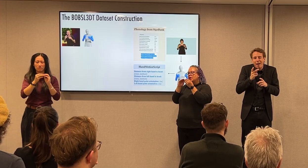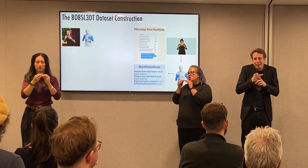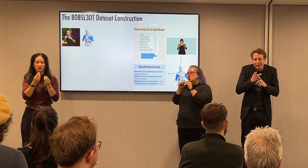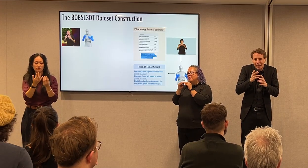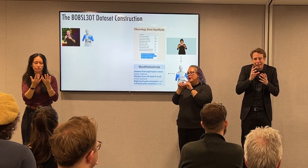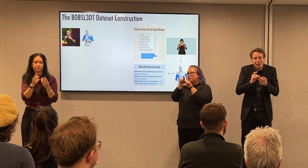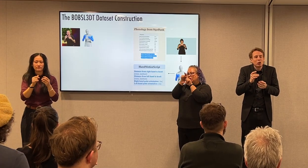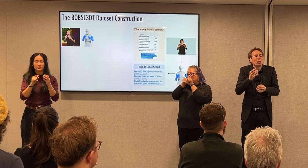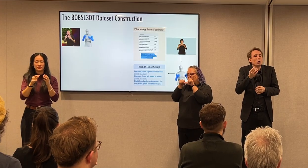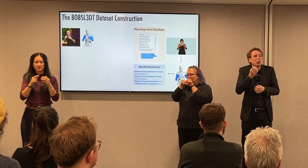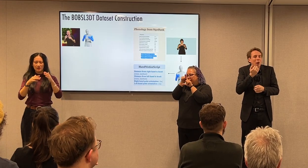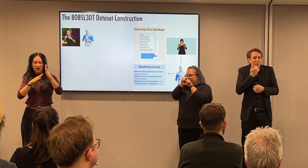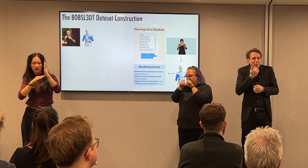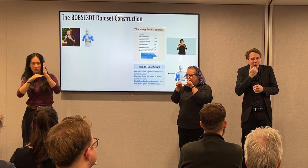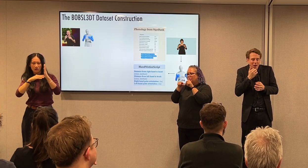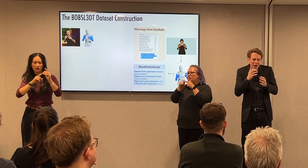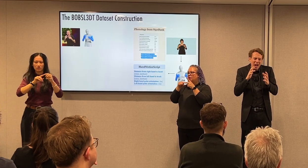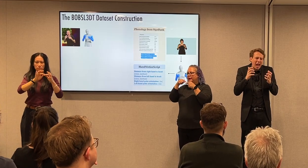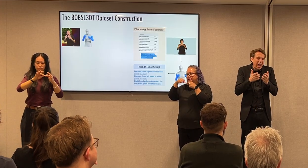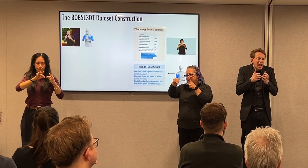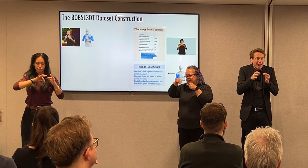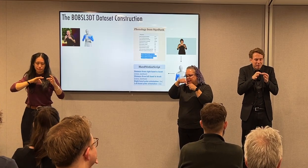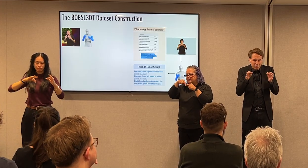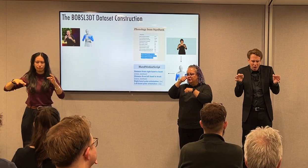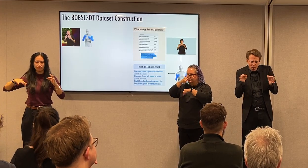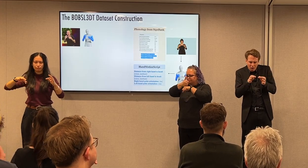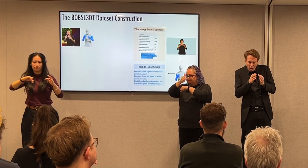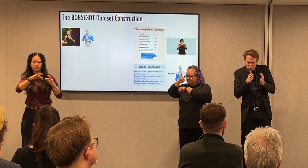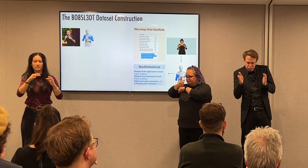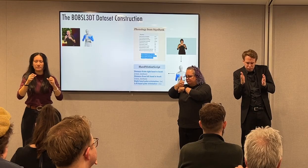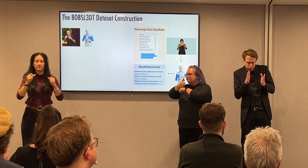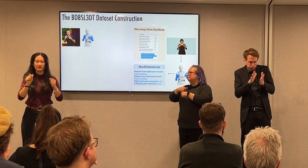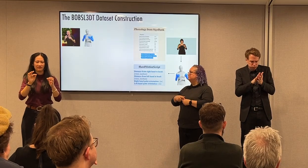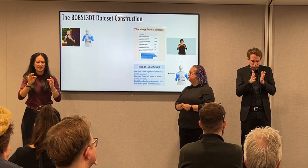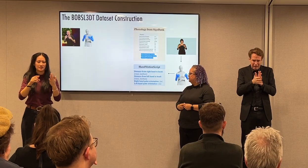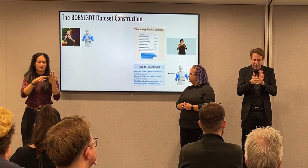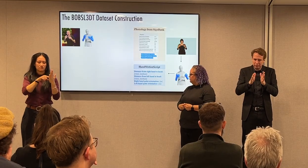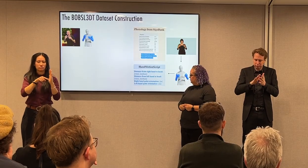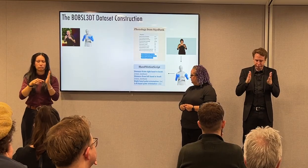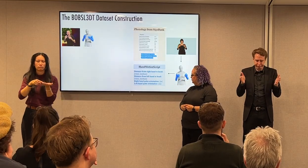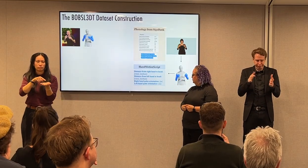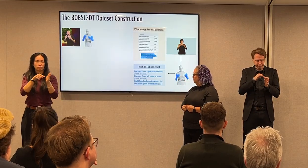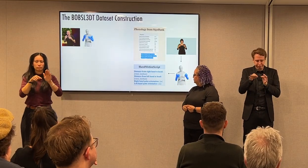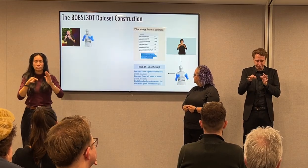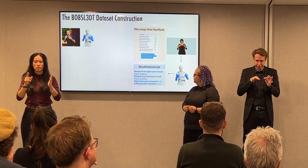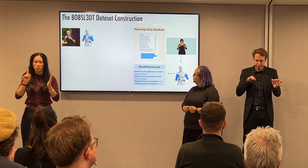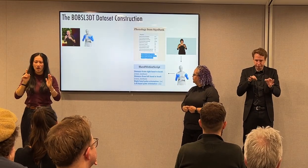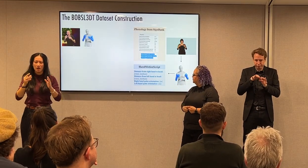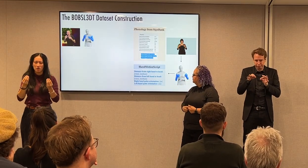angle threshold that are fixed and that we define beforehand.